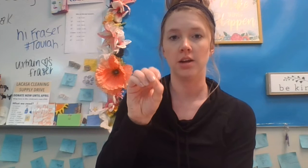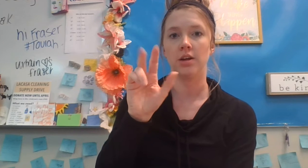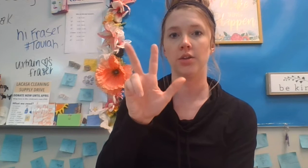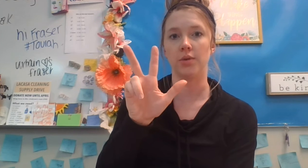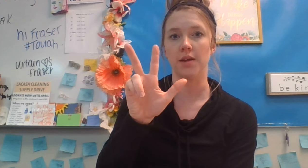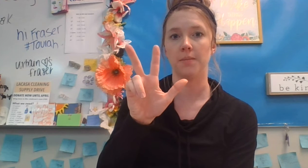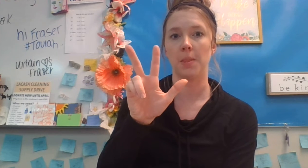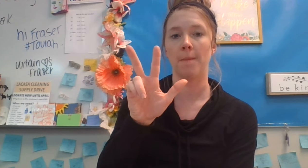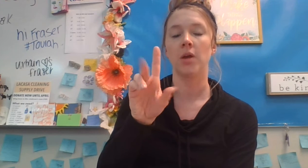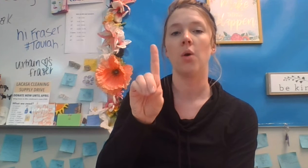103,